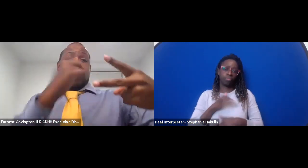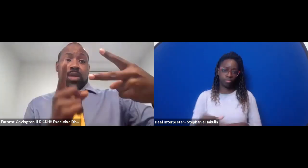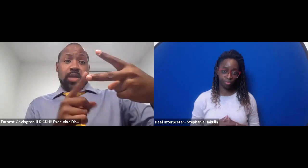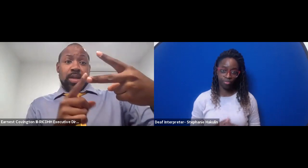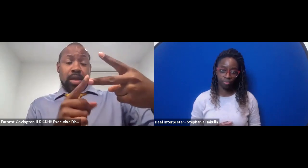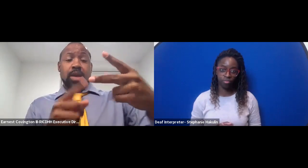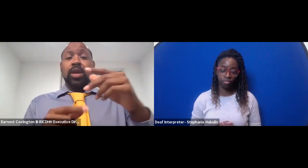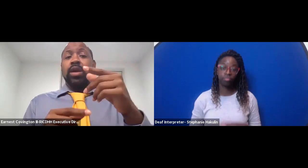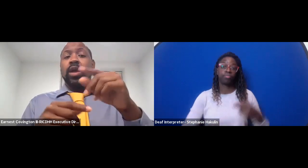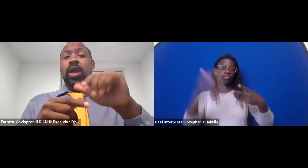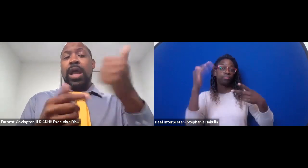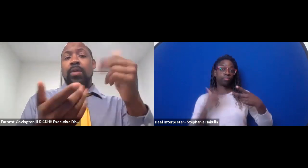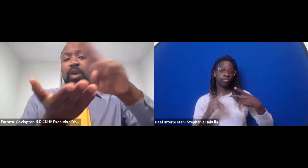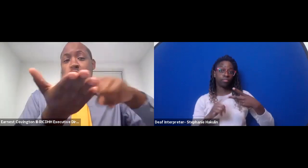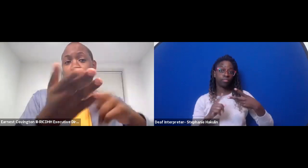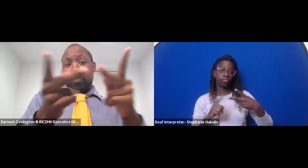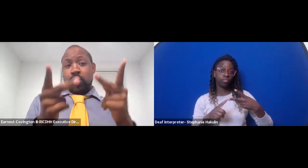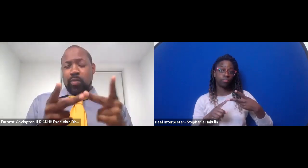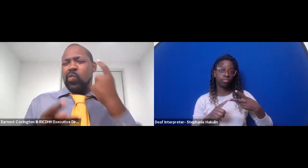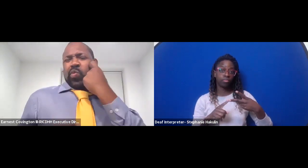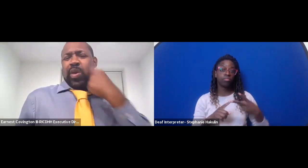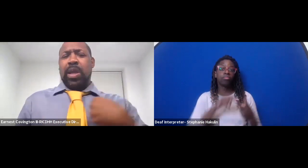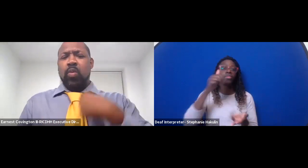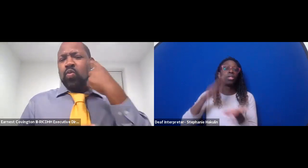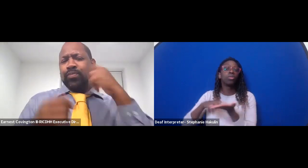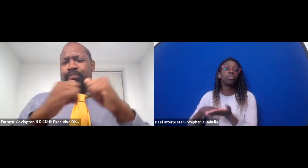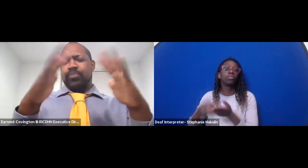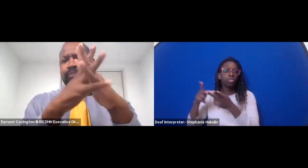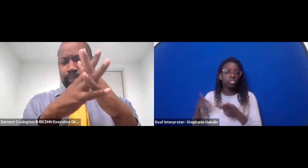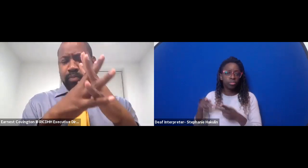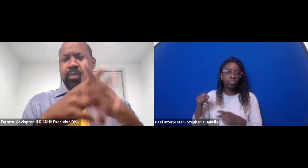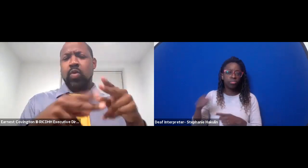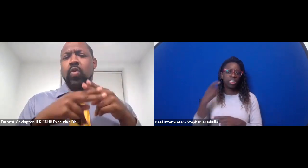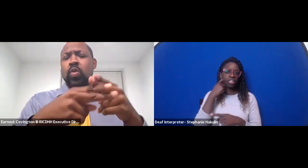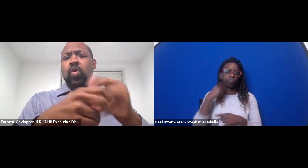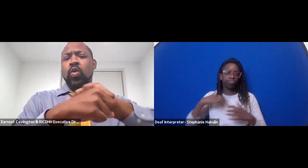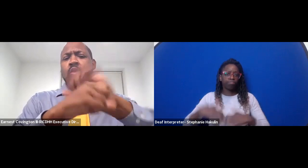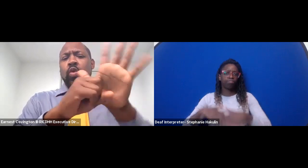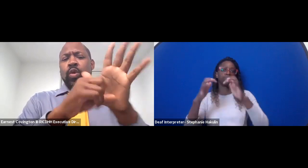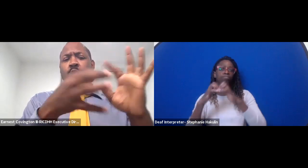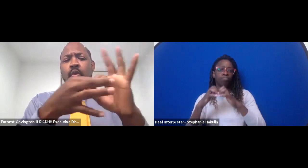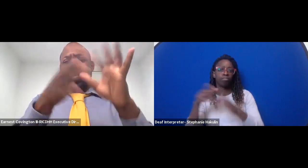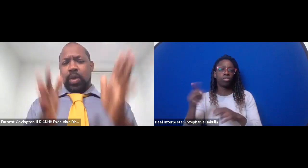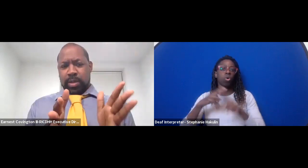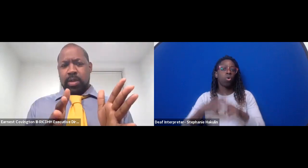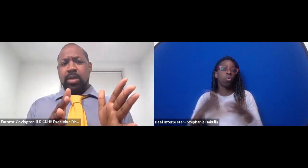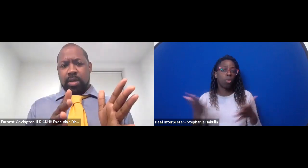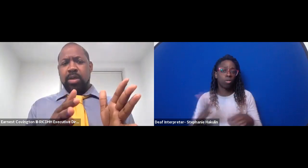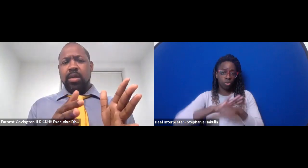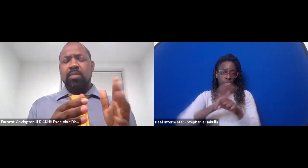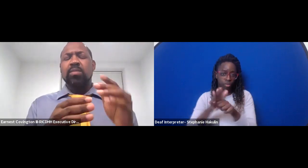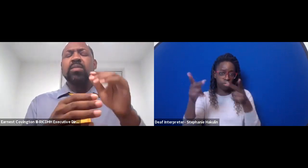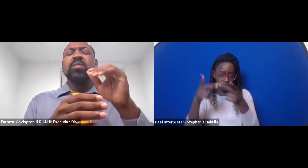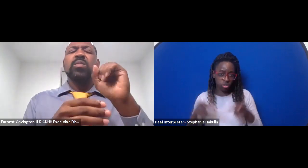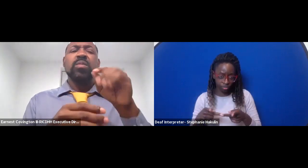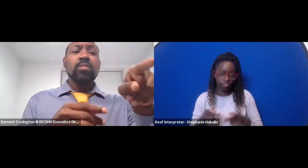we appreciate your work. The other contract person is a position we just established, and it's